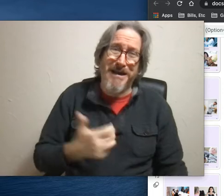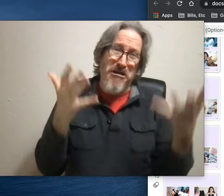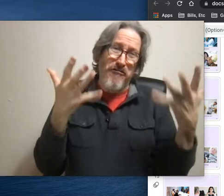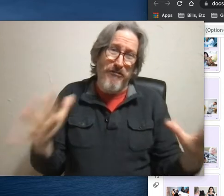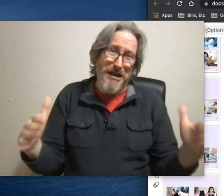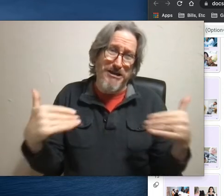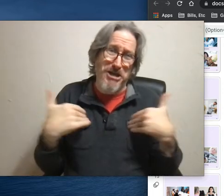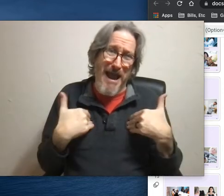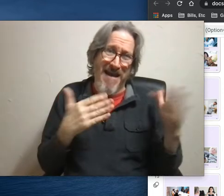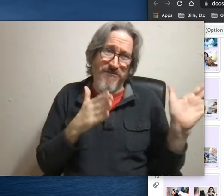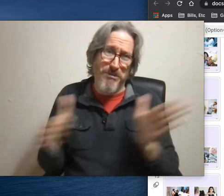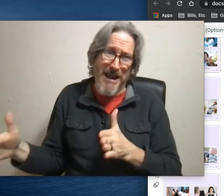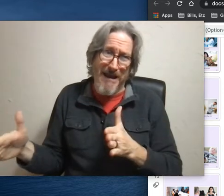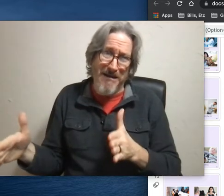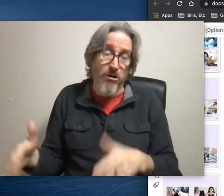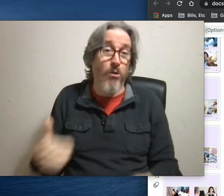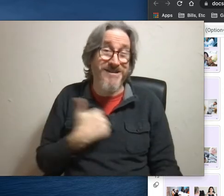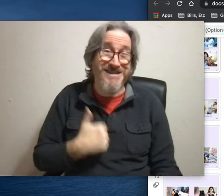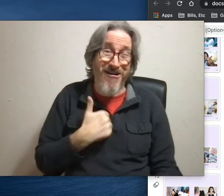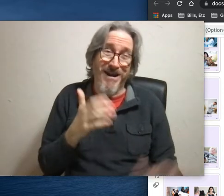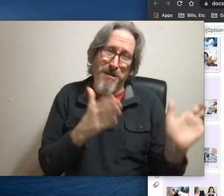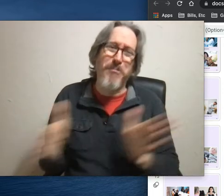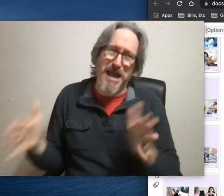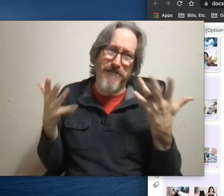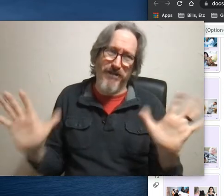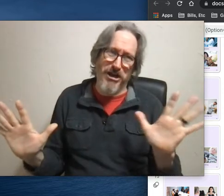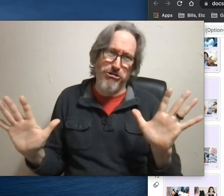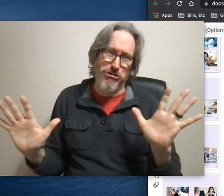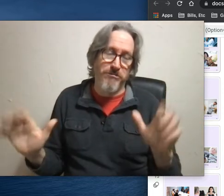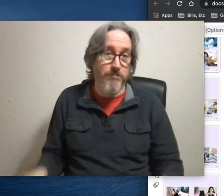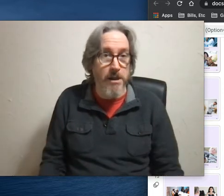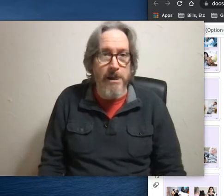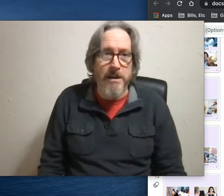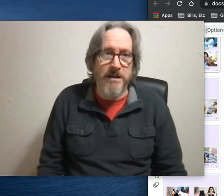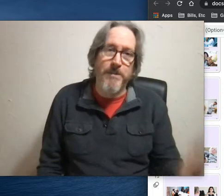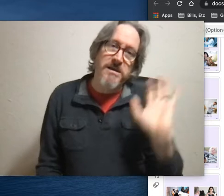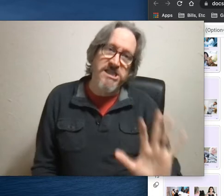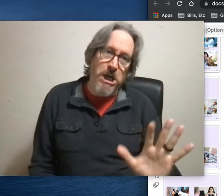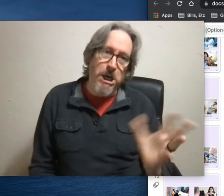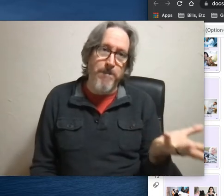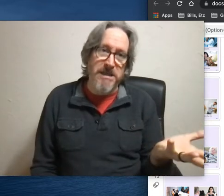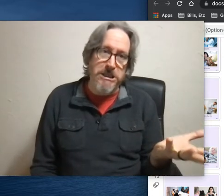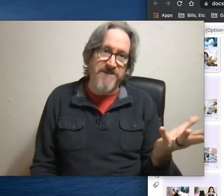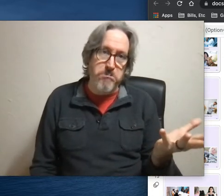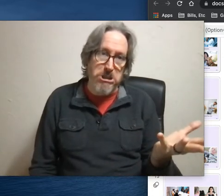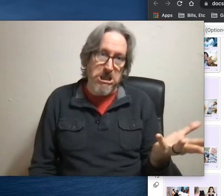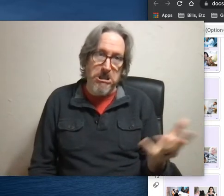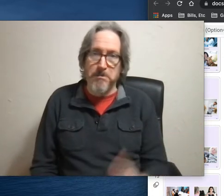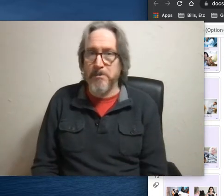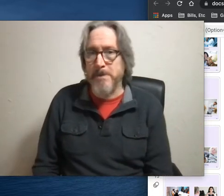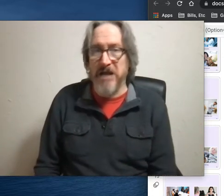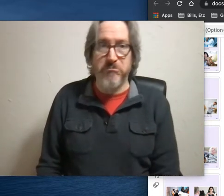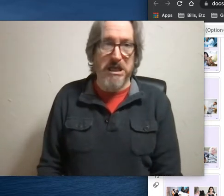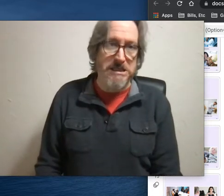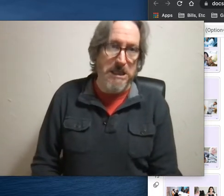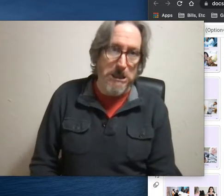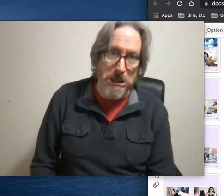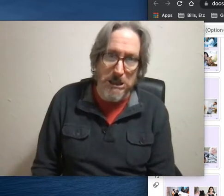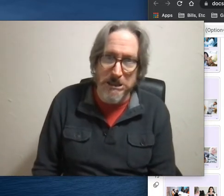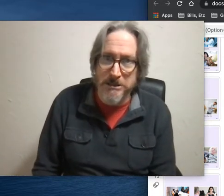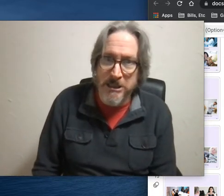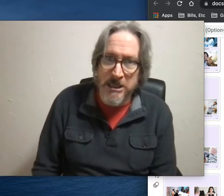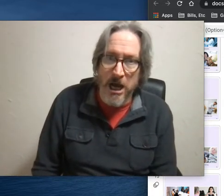Sorry, finish, have plan. Or sorry, plan, finish. Like, sorry, I'm busy, I have a plan. I have plans